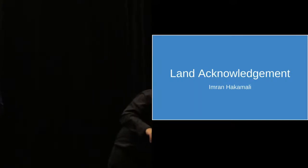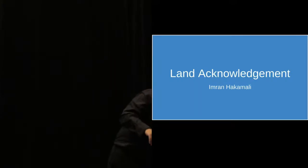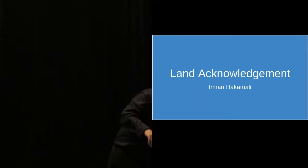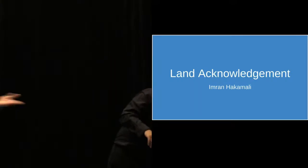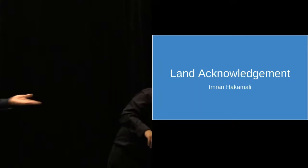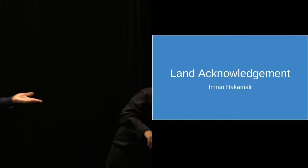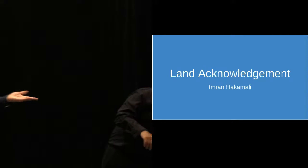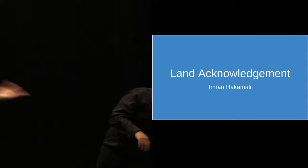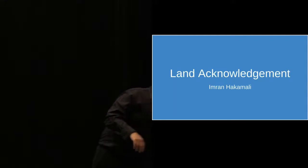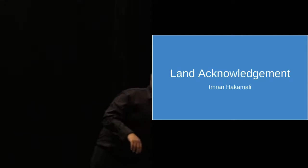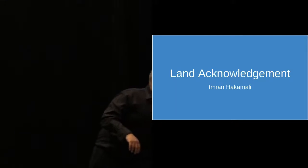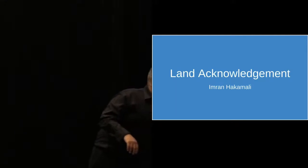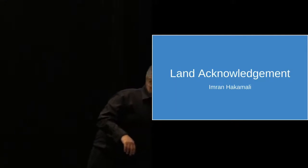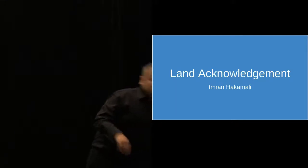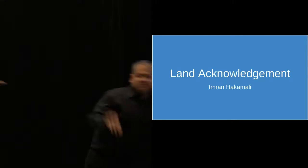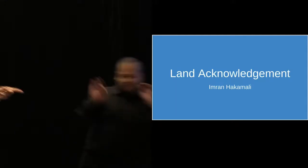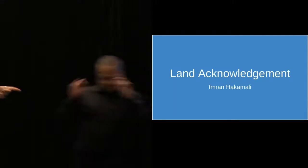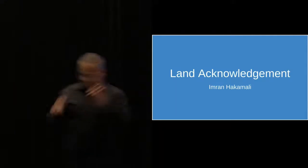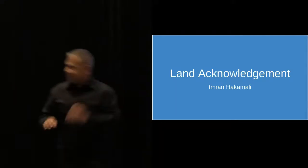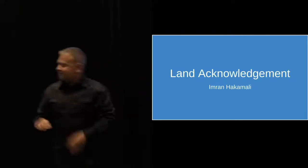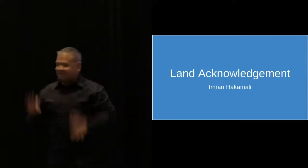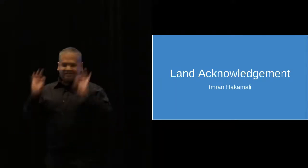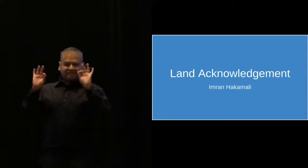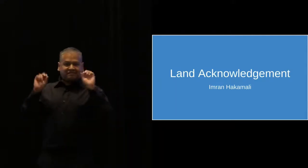how am I going to see my paper?